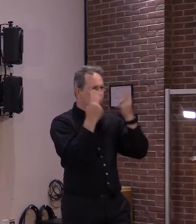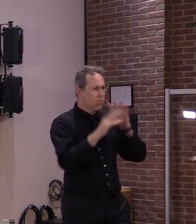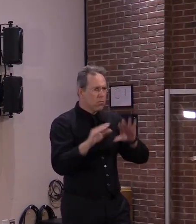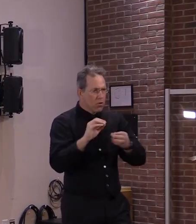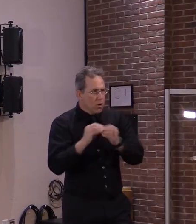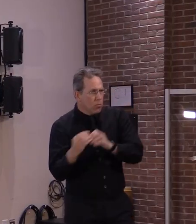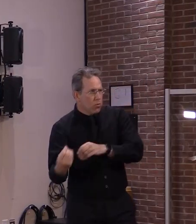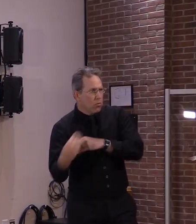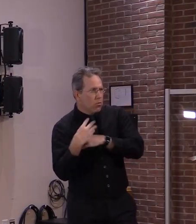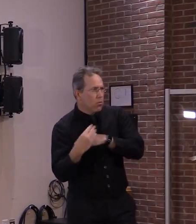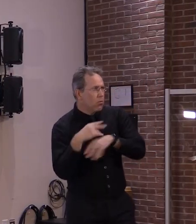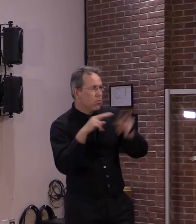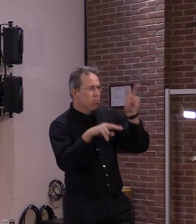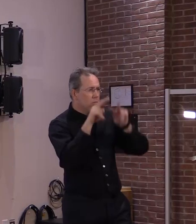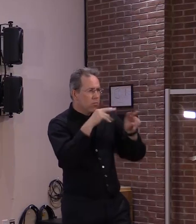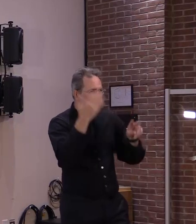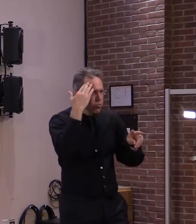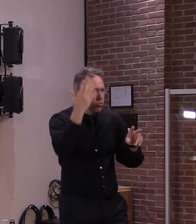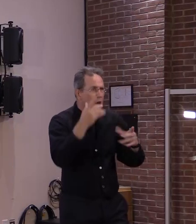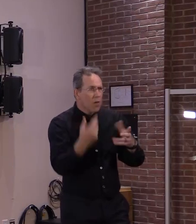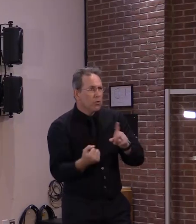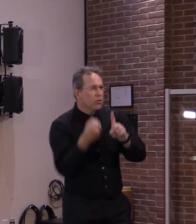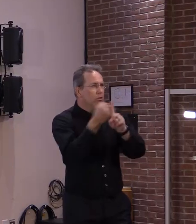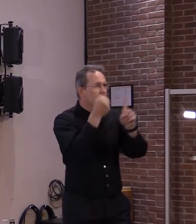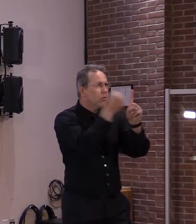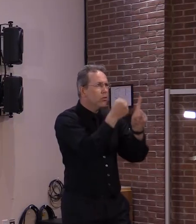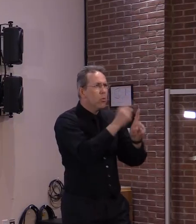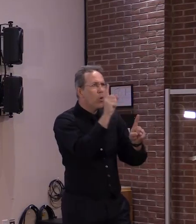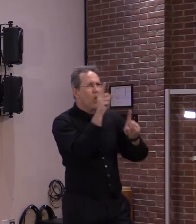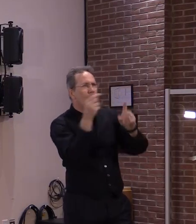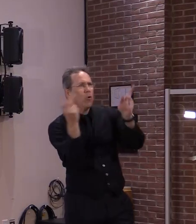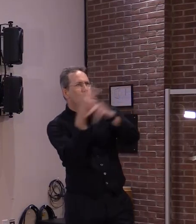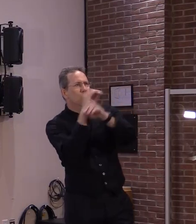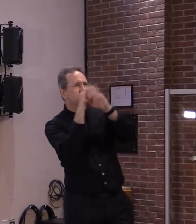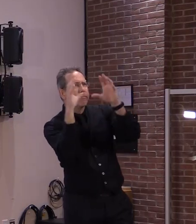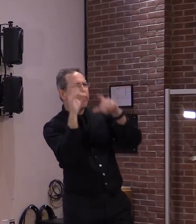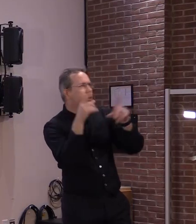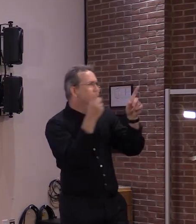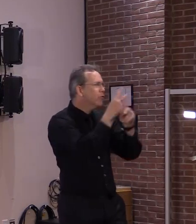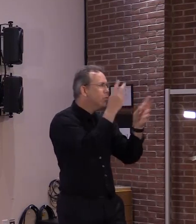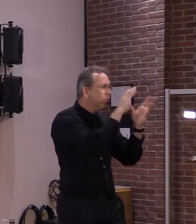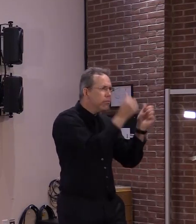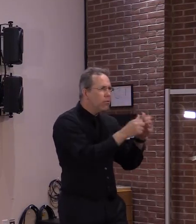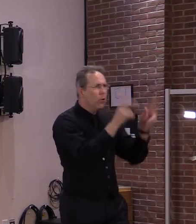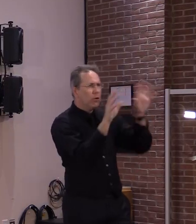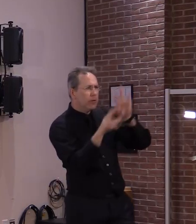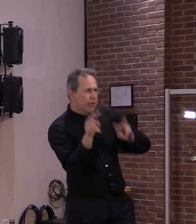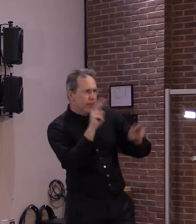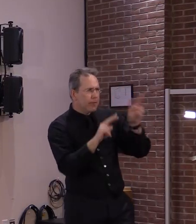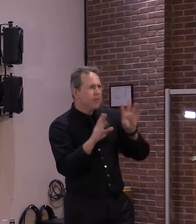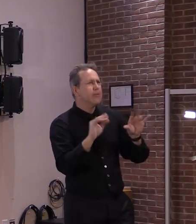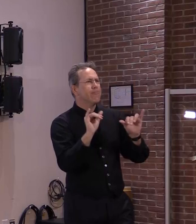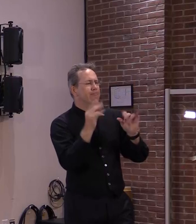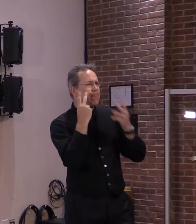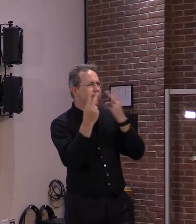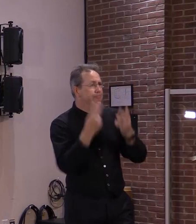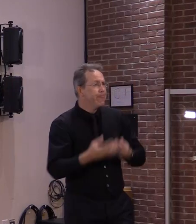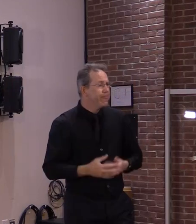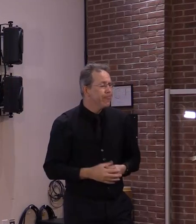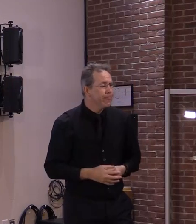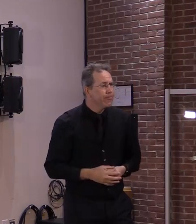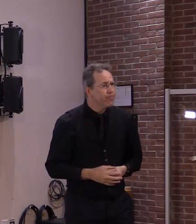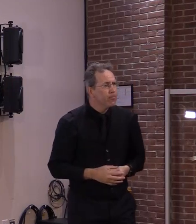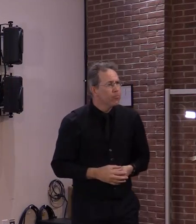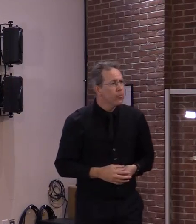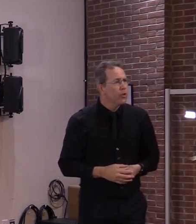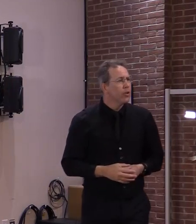is in those places with regards to how they're dealing with the pandemic and with the virus itself. And I would